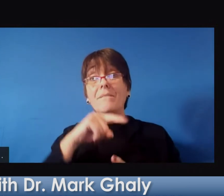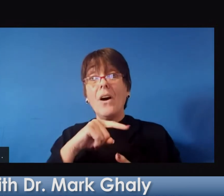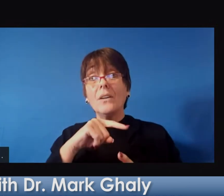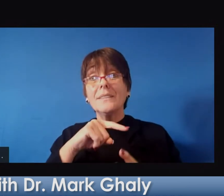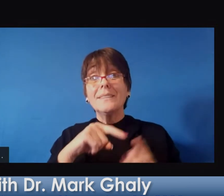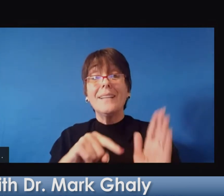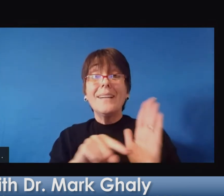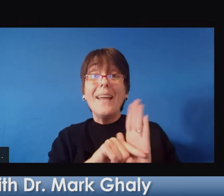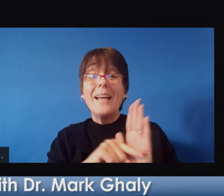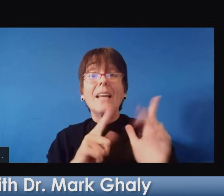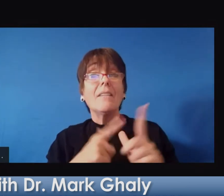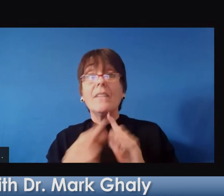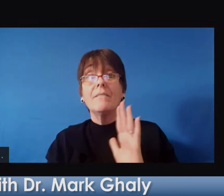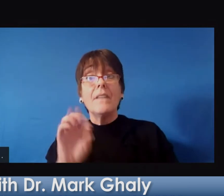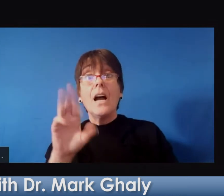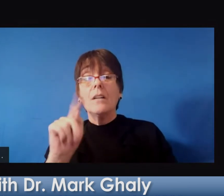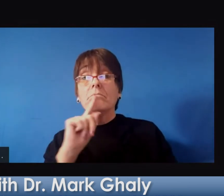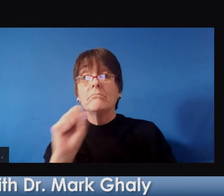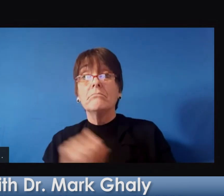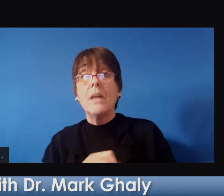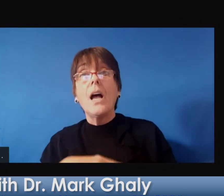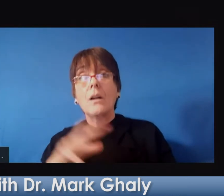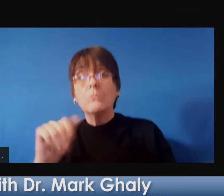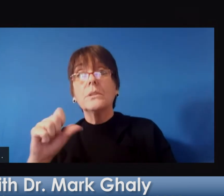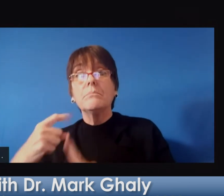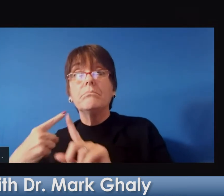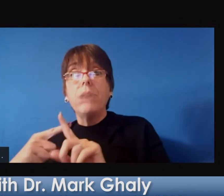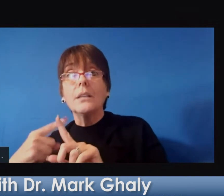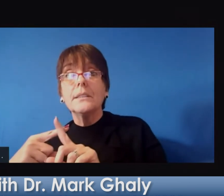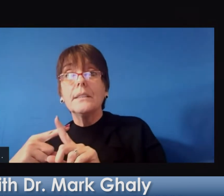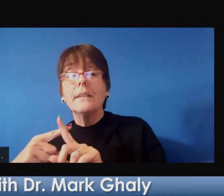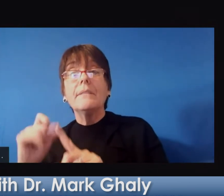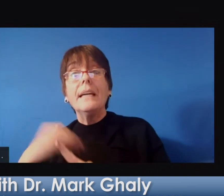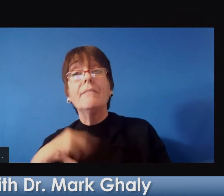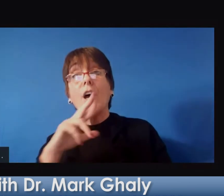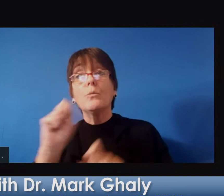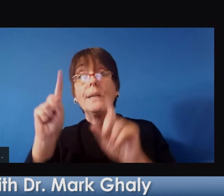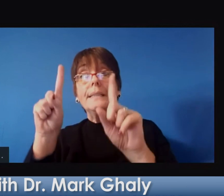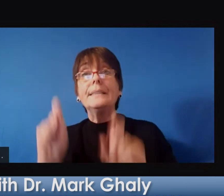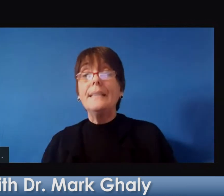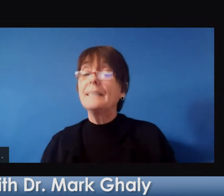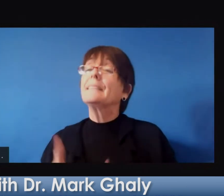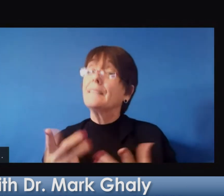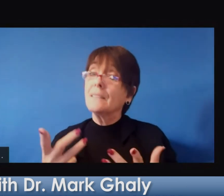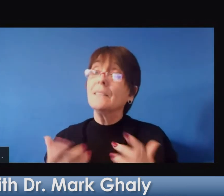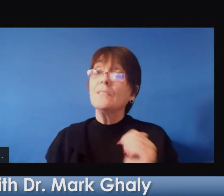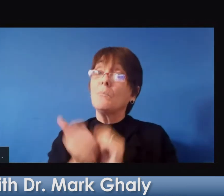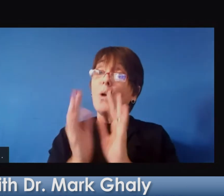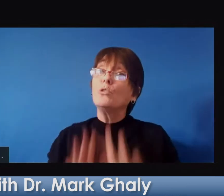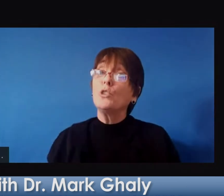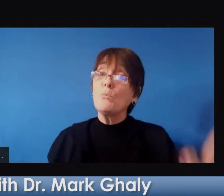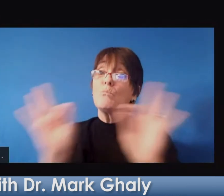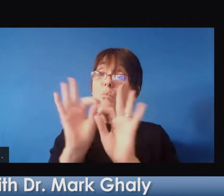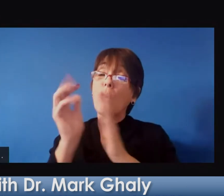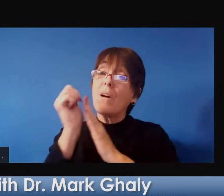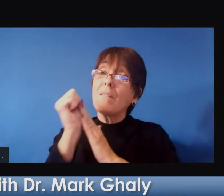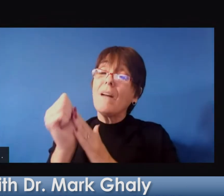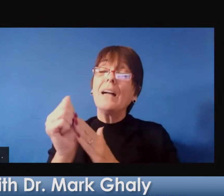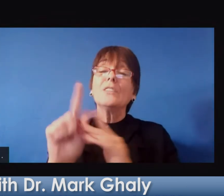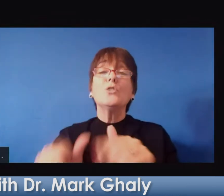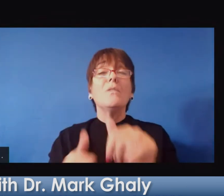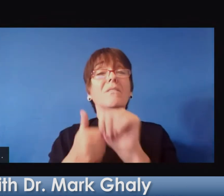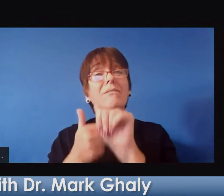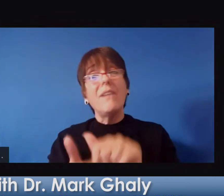day just to find out that you really were positive the next if you were retested. It's the most important guidance to continue to